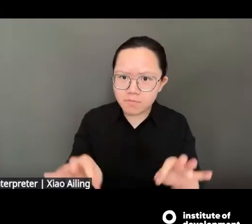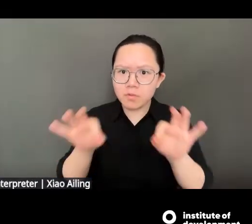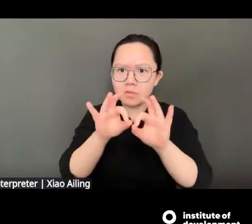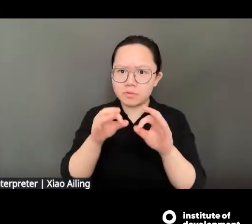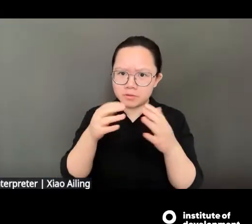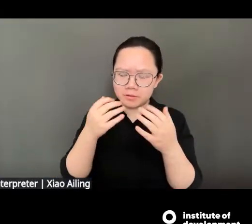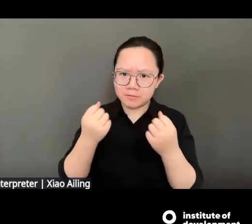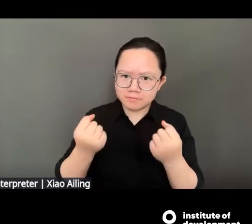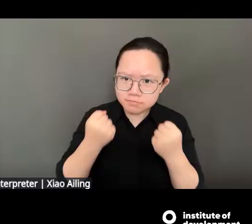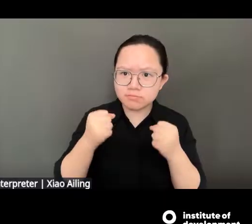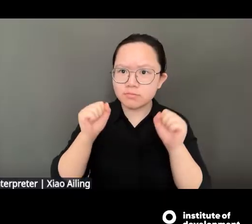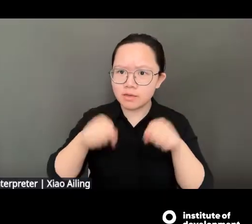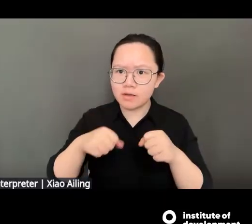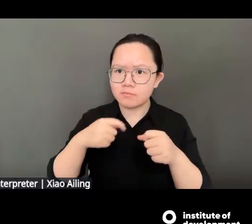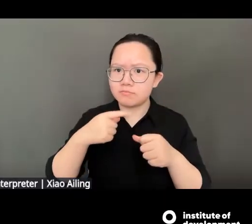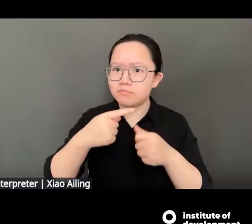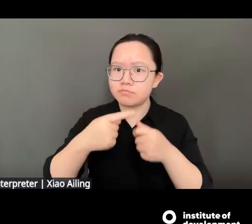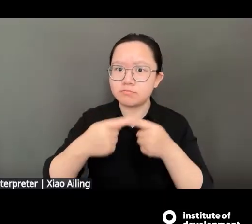But